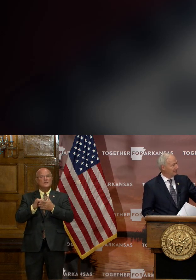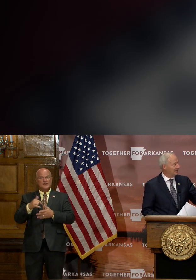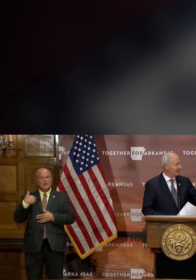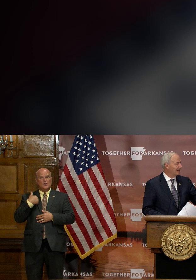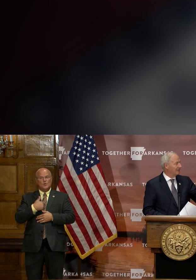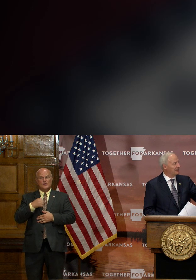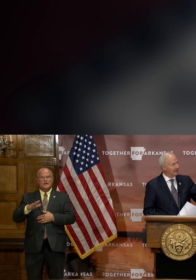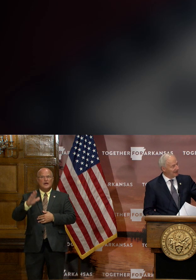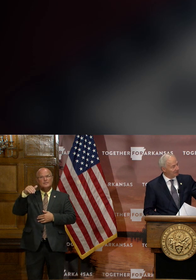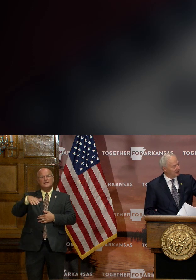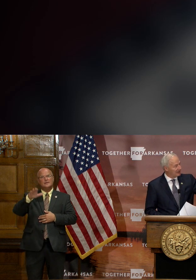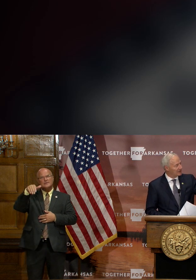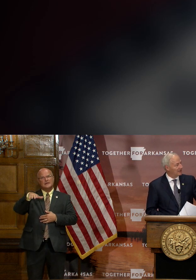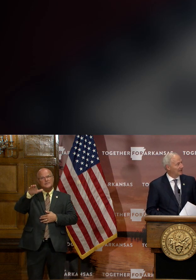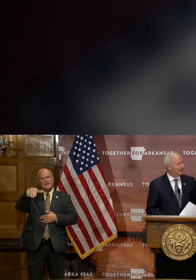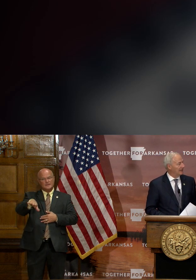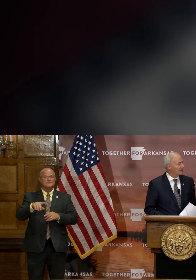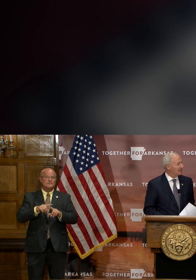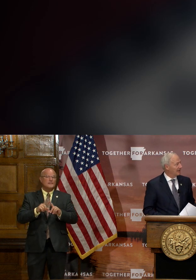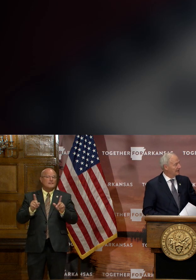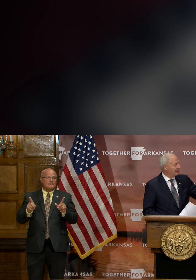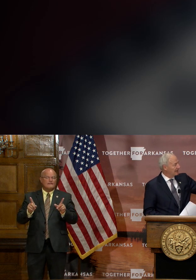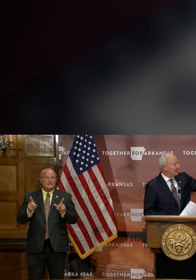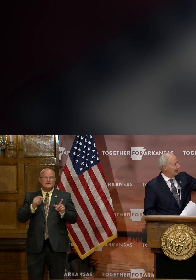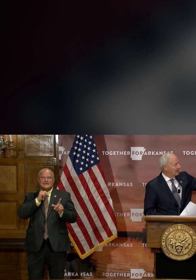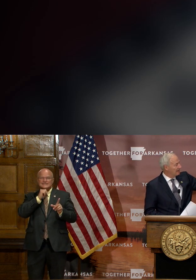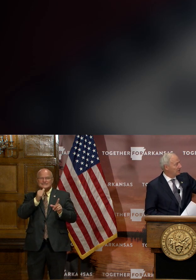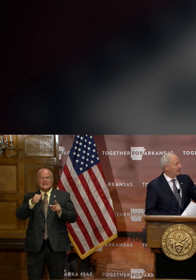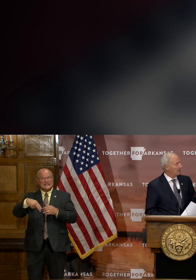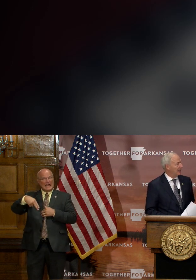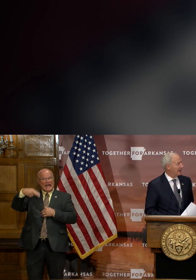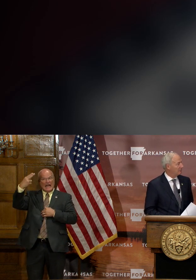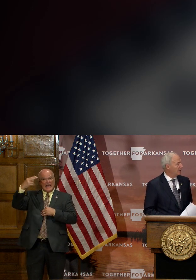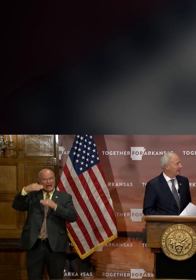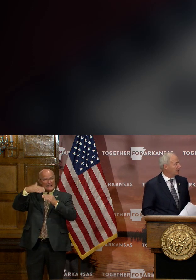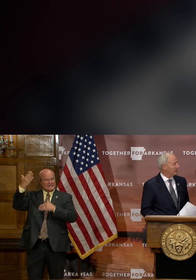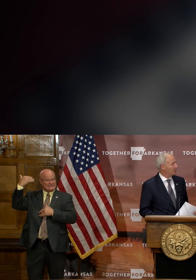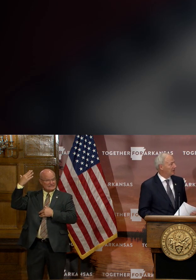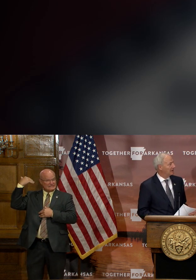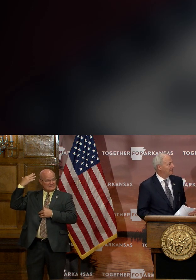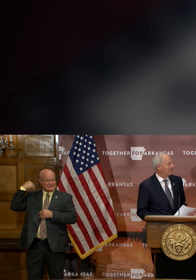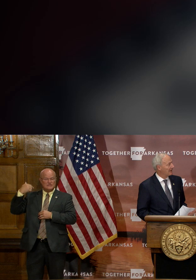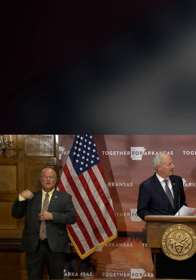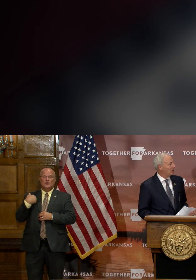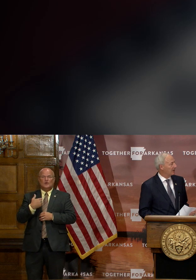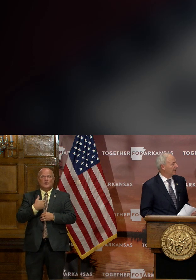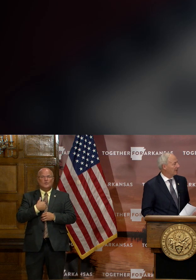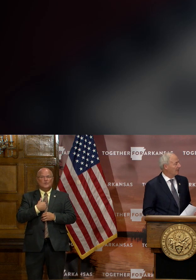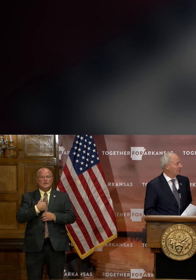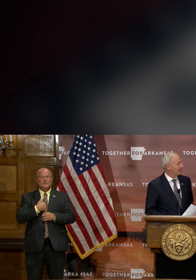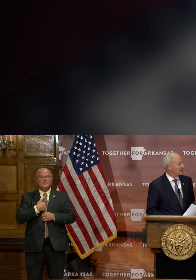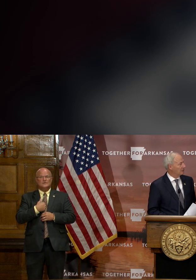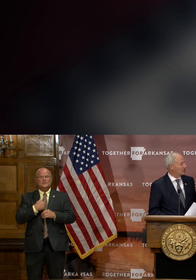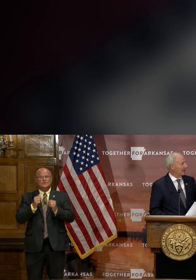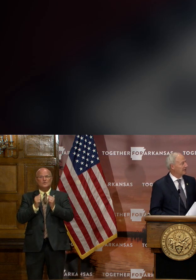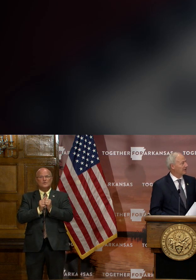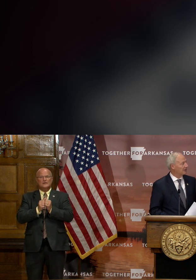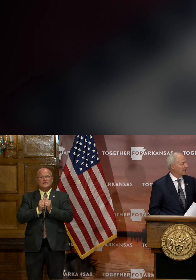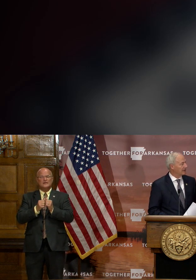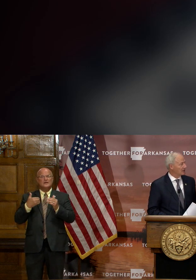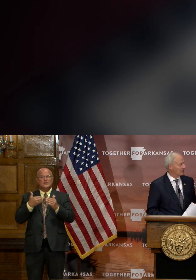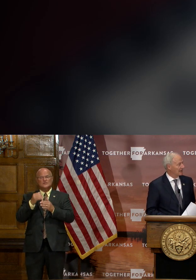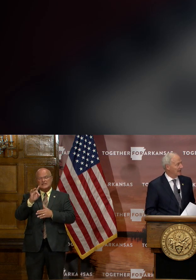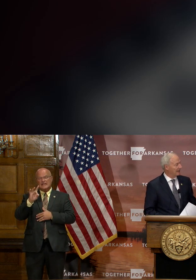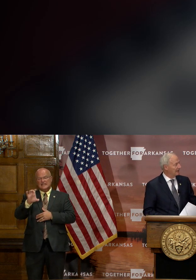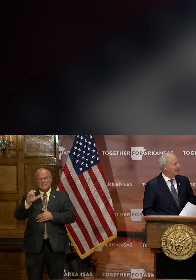we're up and down, but it's not at that high level that we had whenever we were rocking along with close to